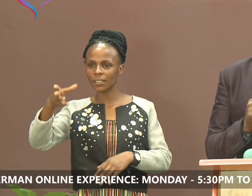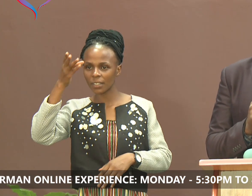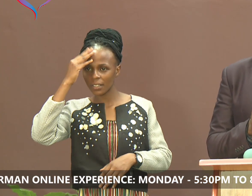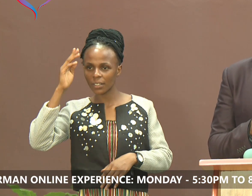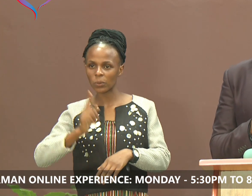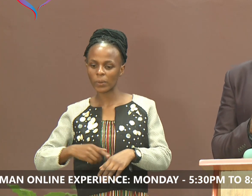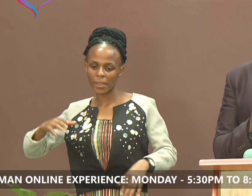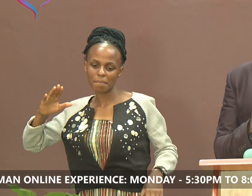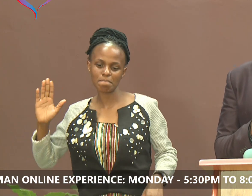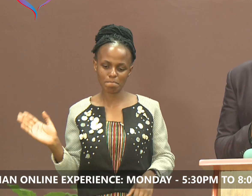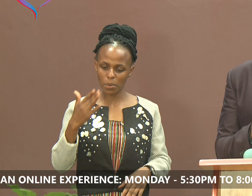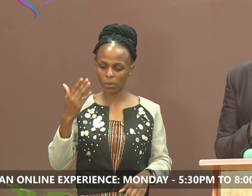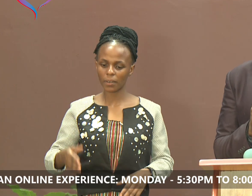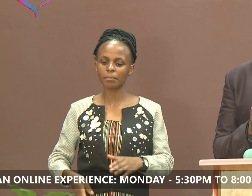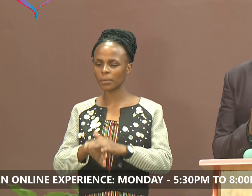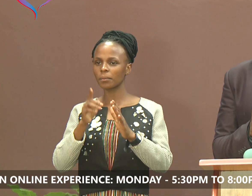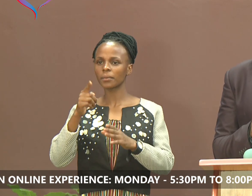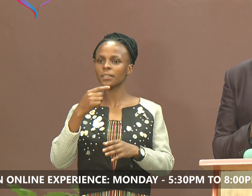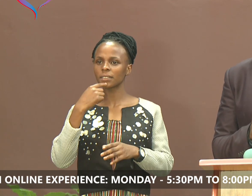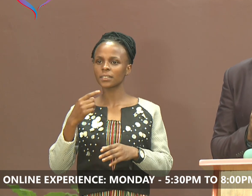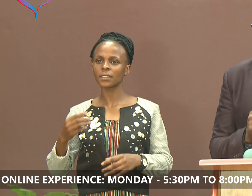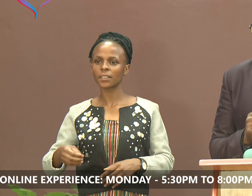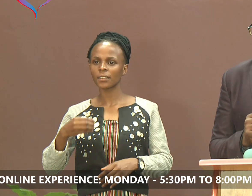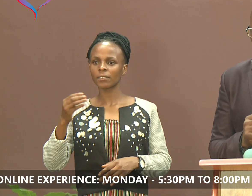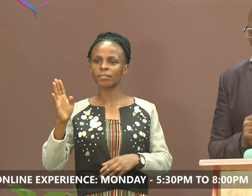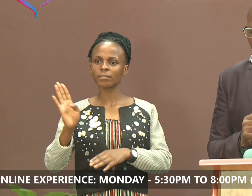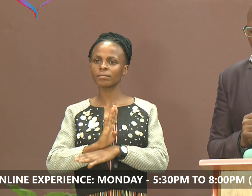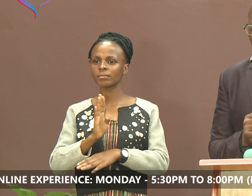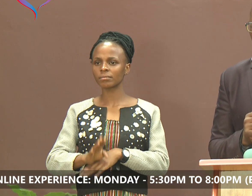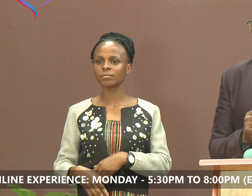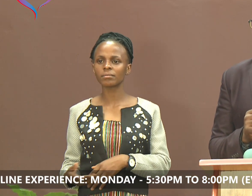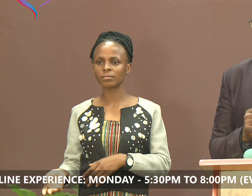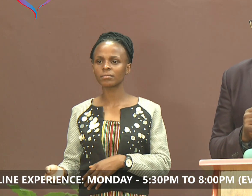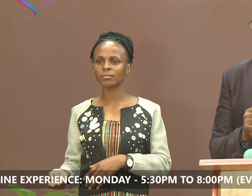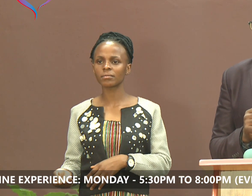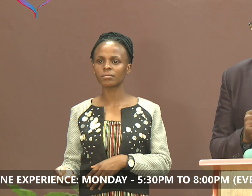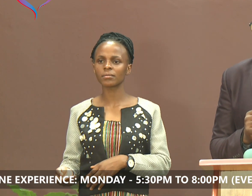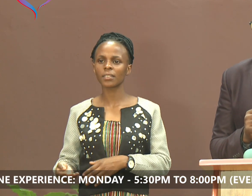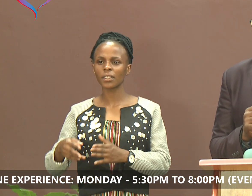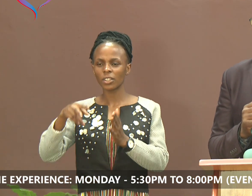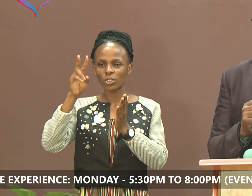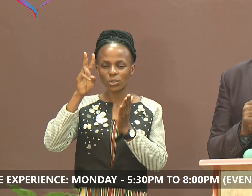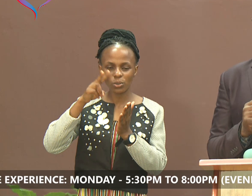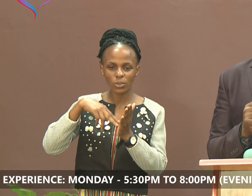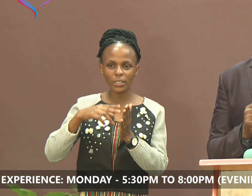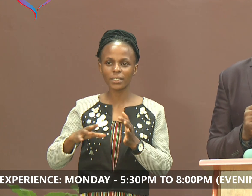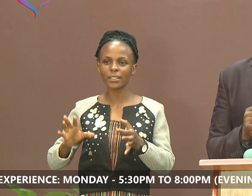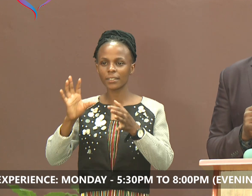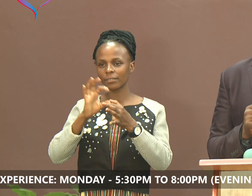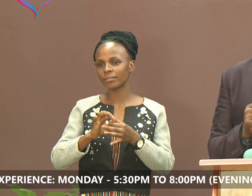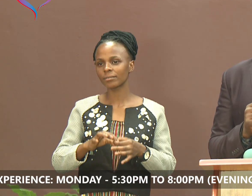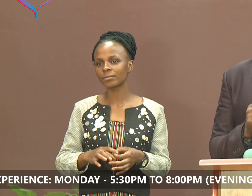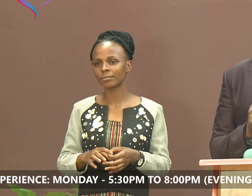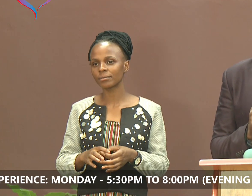tusoma Luzungu. Akuma wawakana ya kuwa maulile gabo, kede walu maulile chimuno. No suma bimuno biyota tegeira, no bigata gatanga tebi uera,